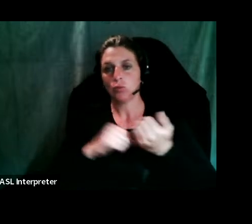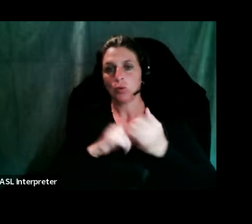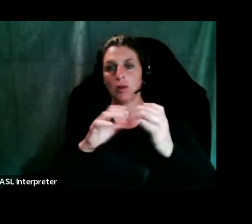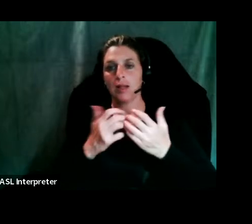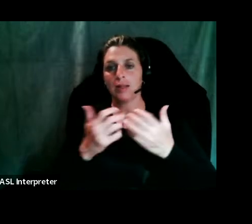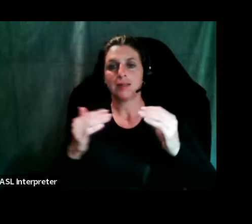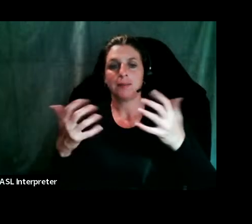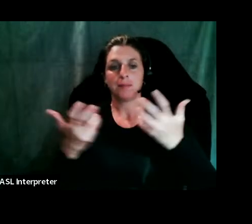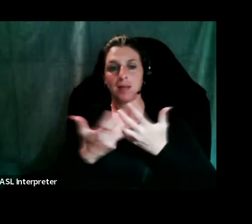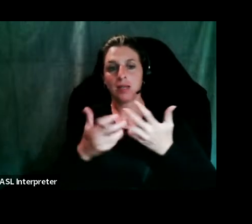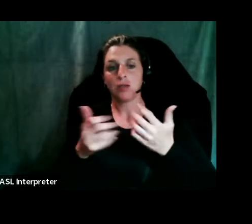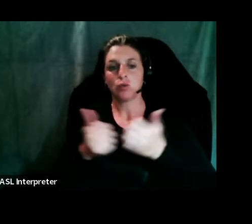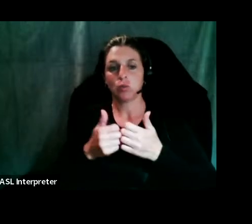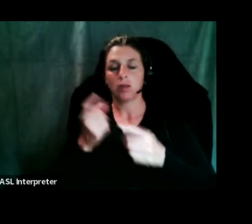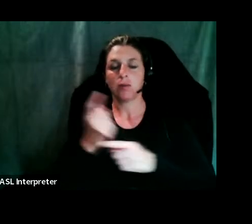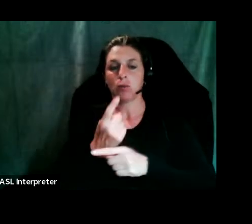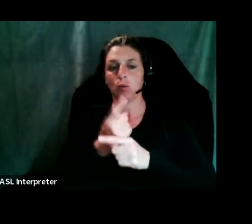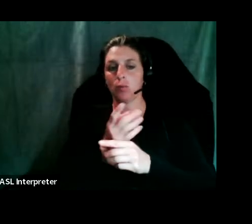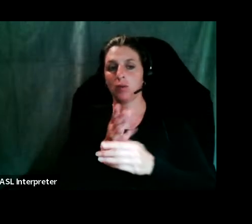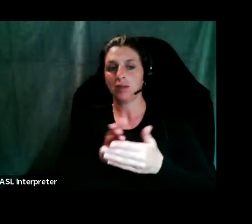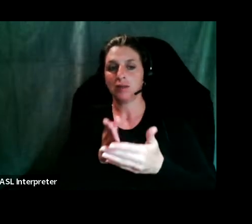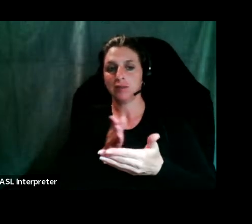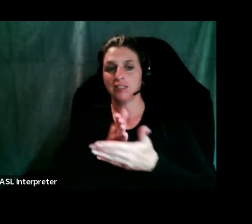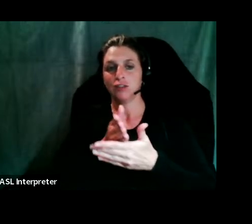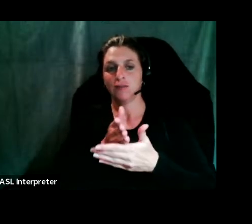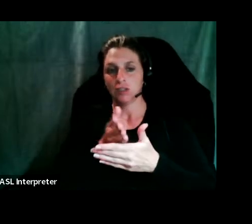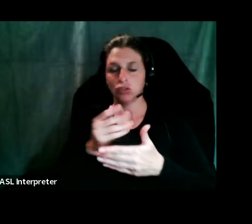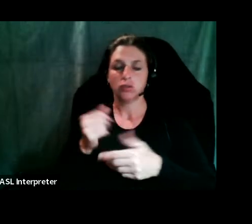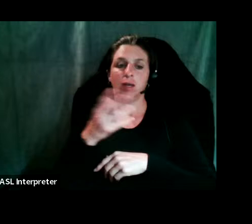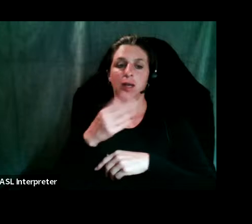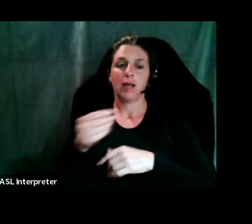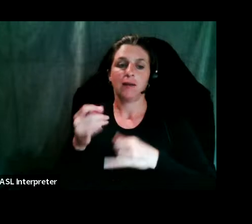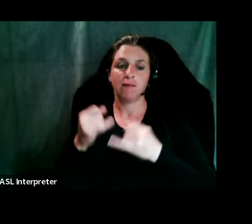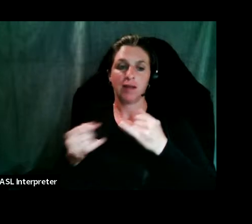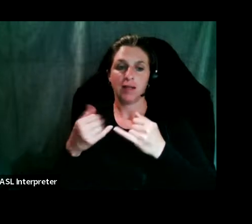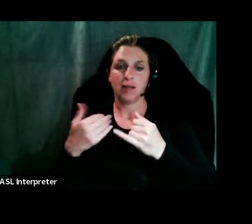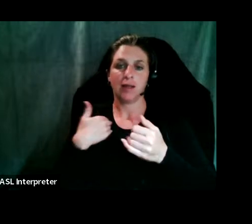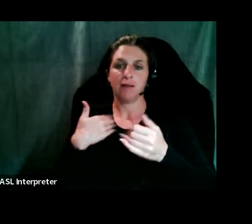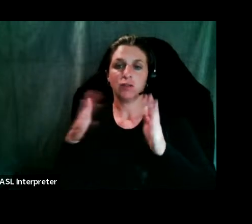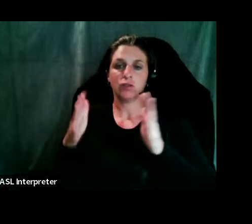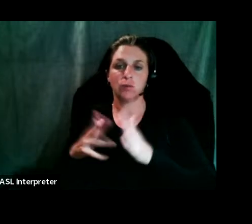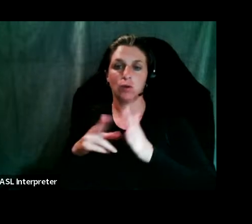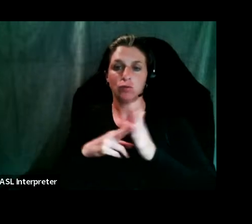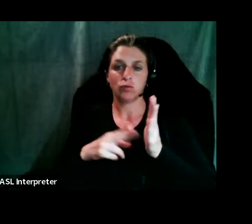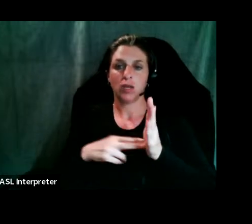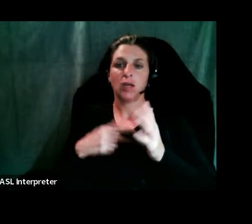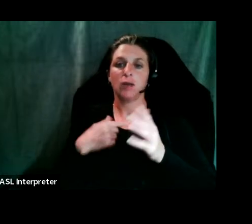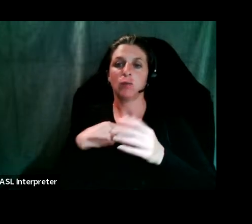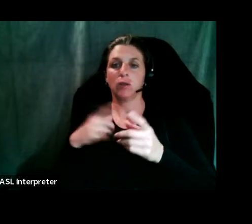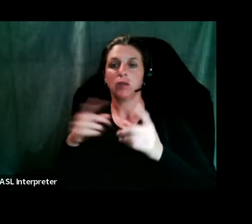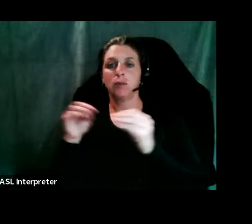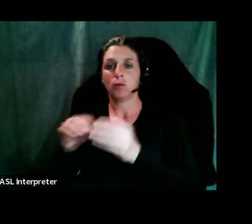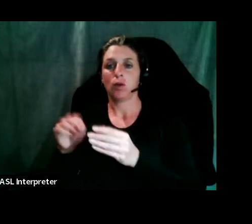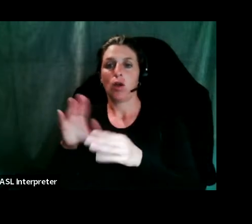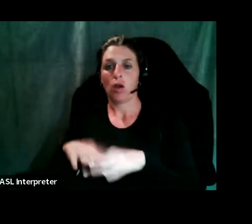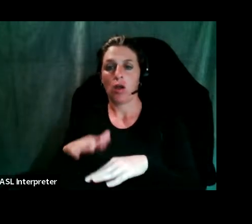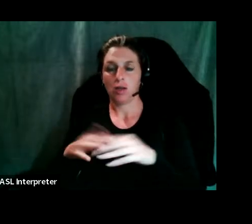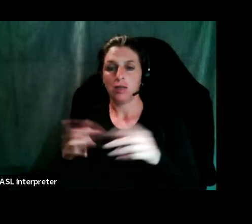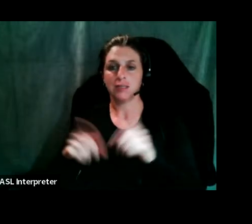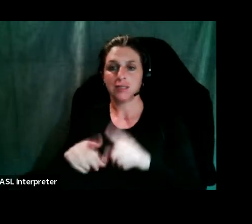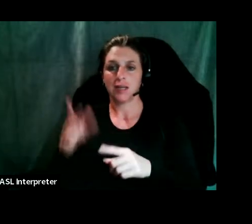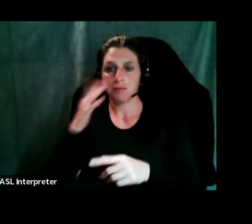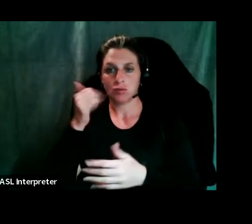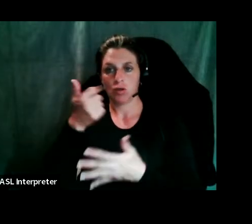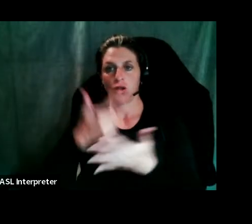them with appropriate interventions. And then there's a small contract. We usually put that on consent, but because we had all of them here, is